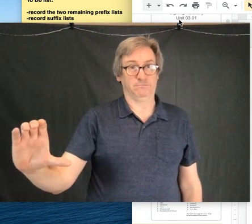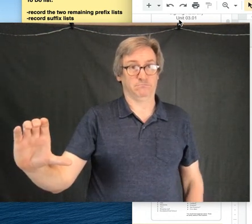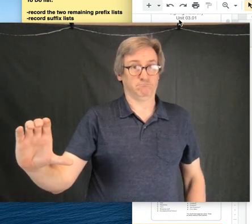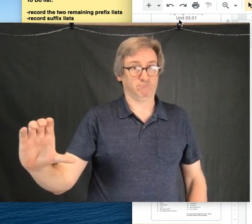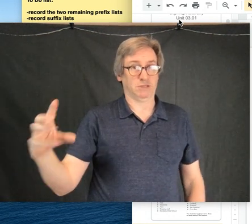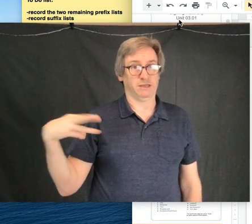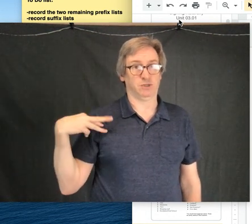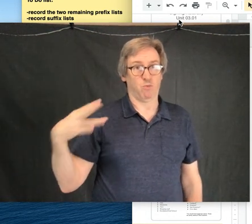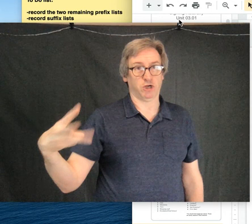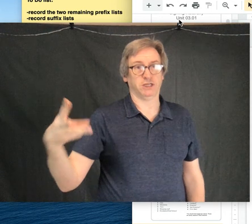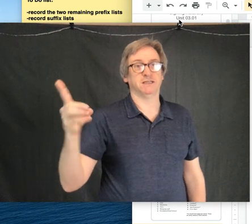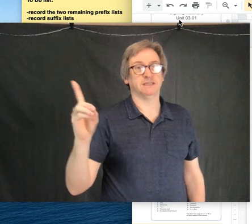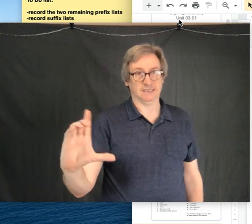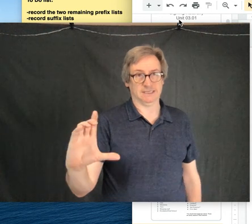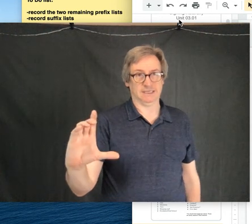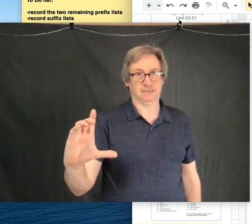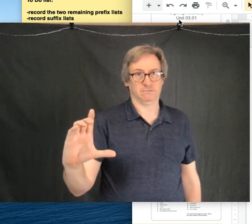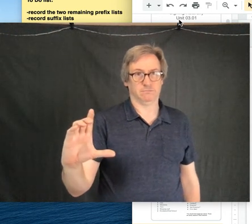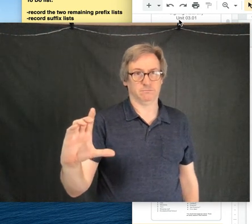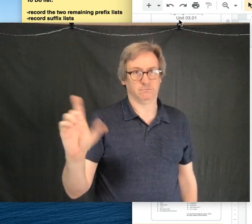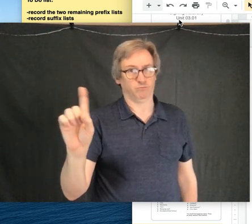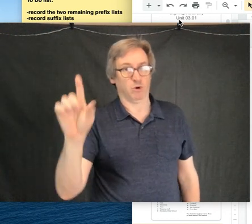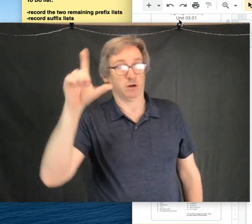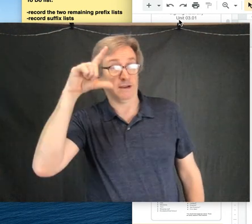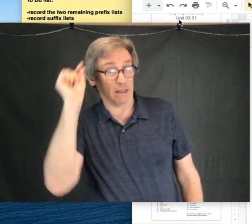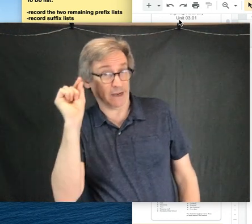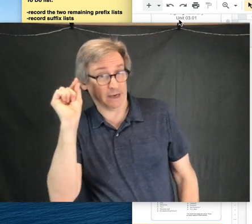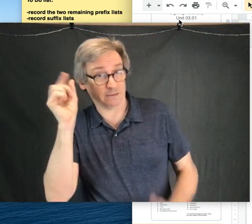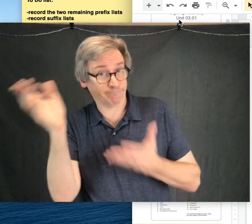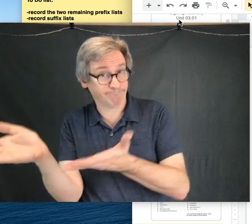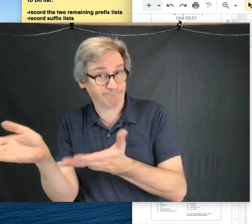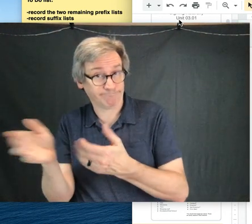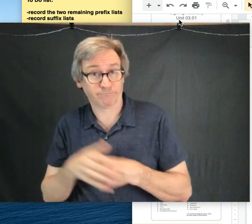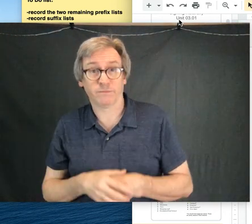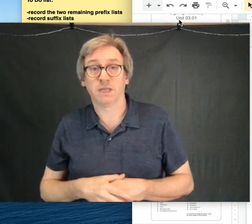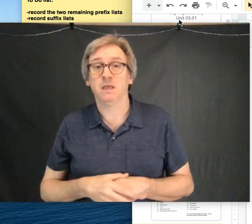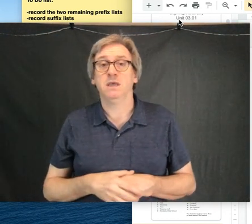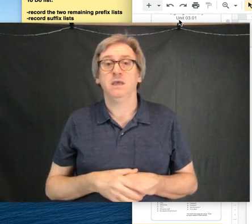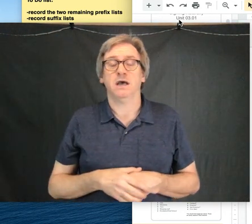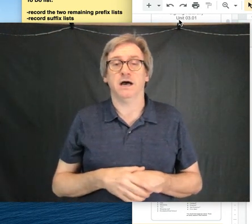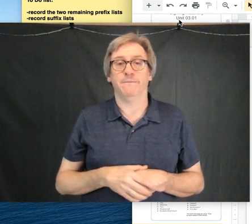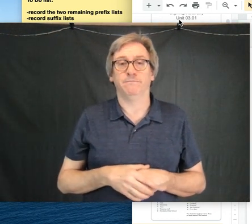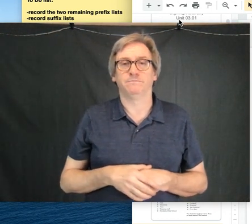D.C. Okay, so Washington, D.C. We're Gallaudet.